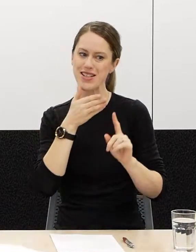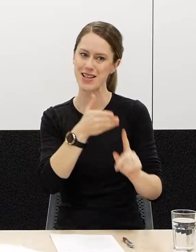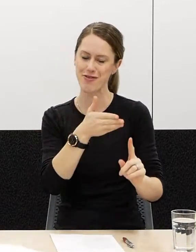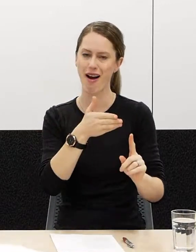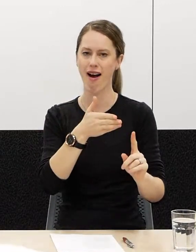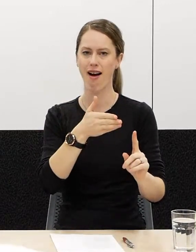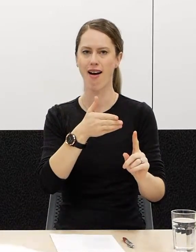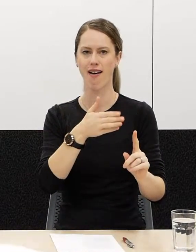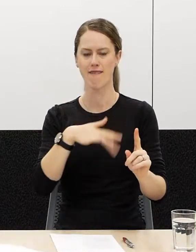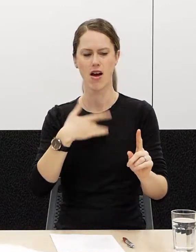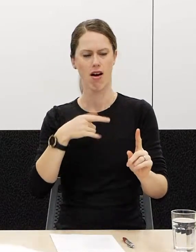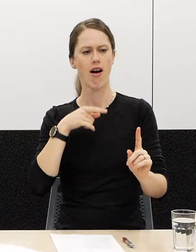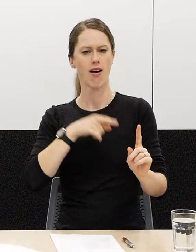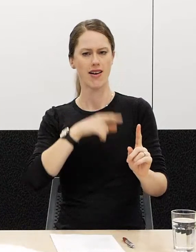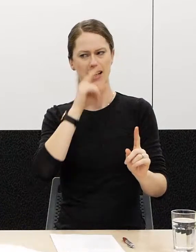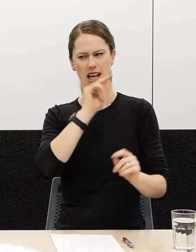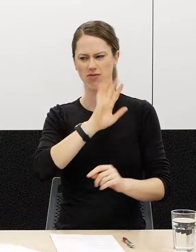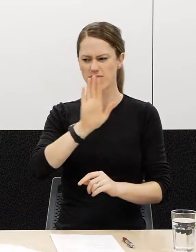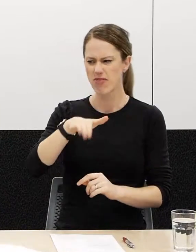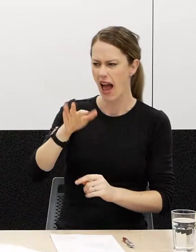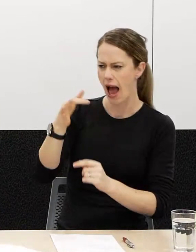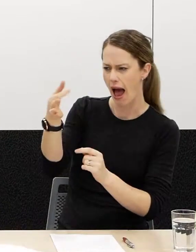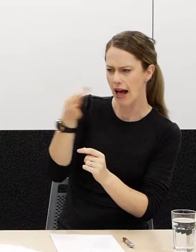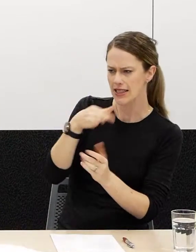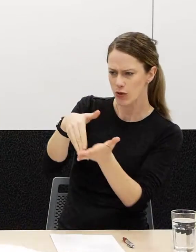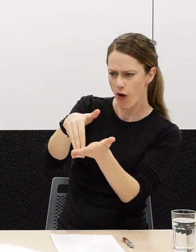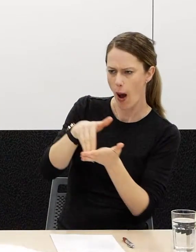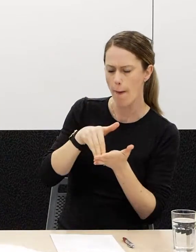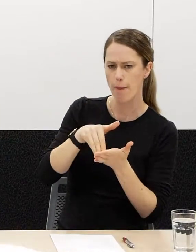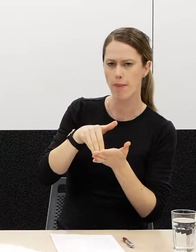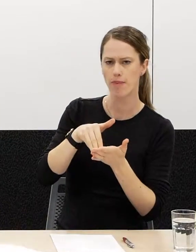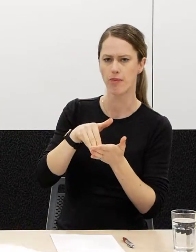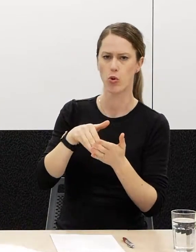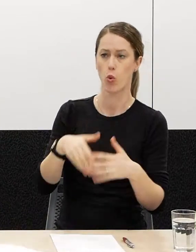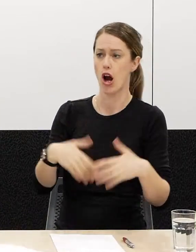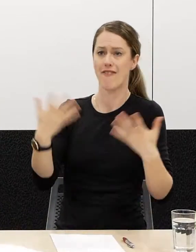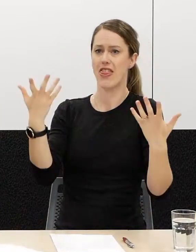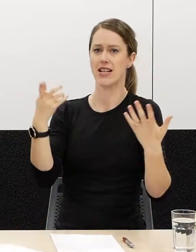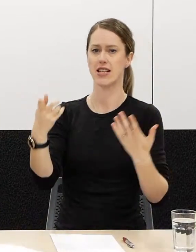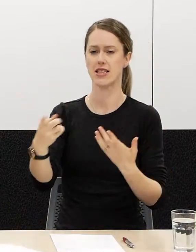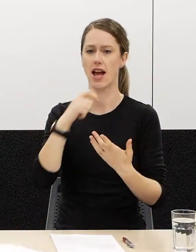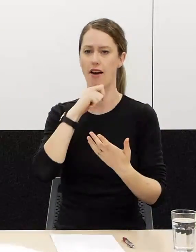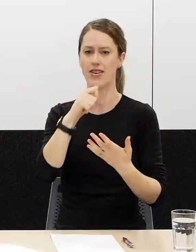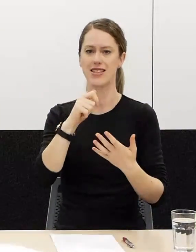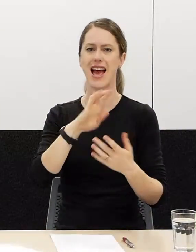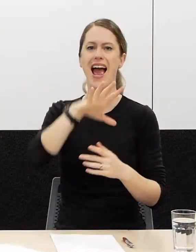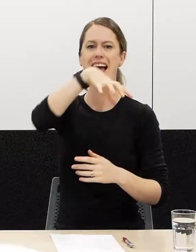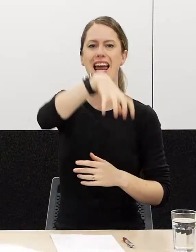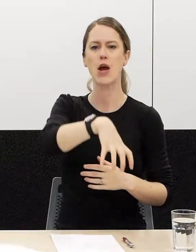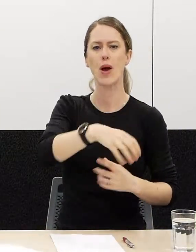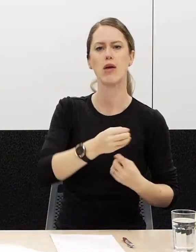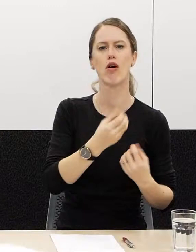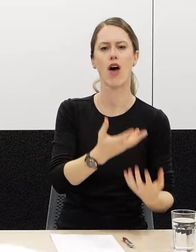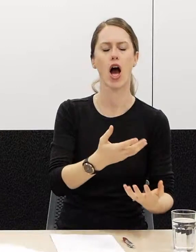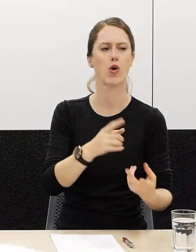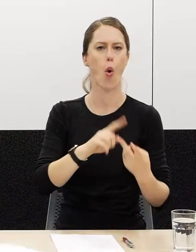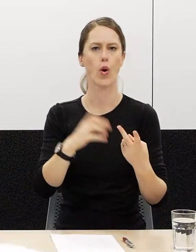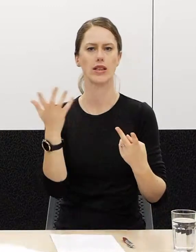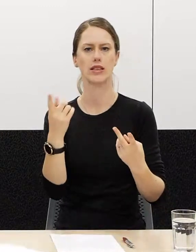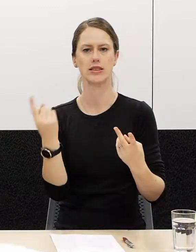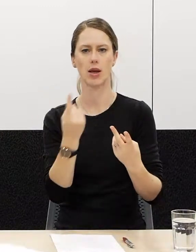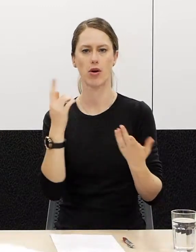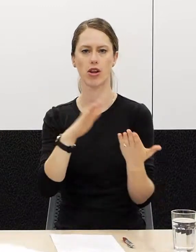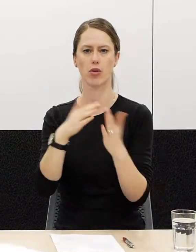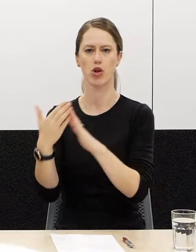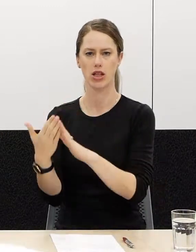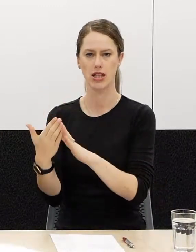identify and feel like they can go and ask for help wherever that might be, whether it's an iwi provider or someone in their community,